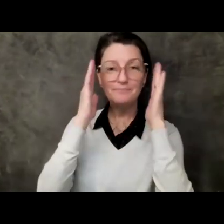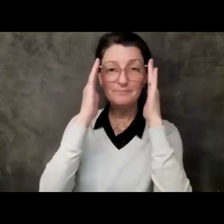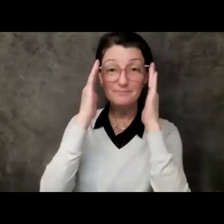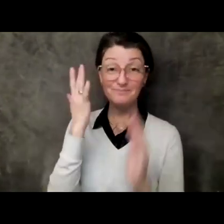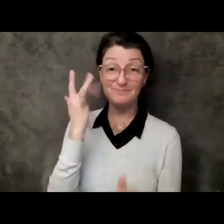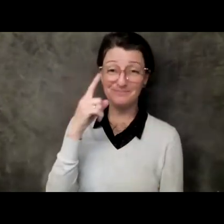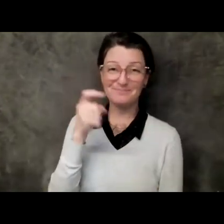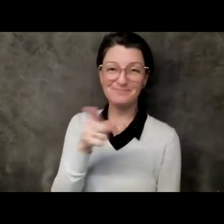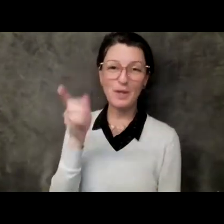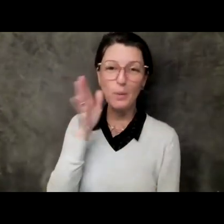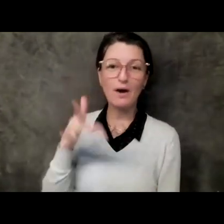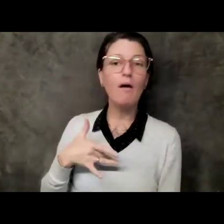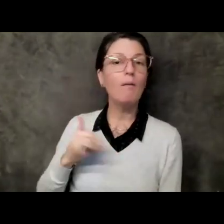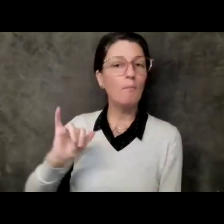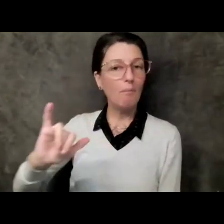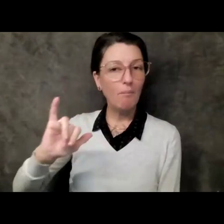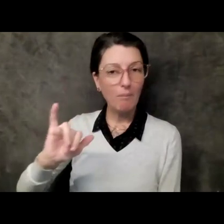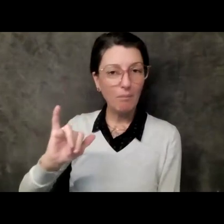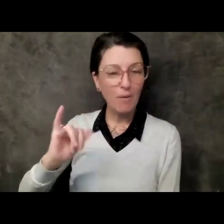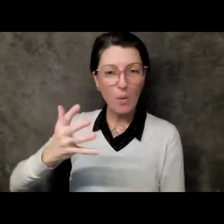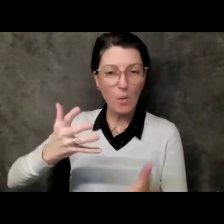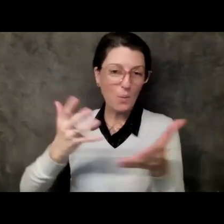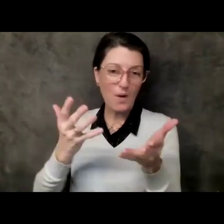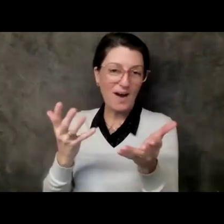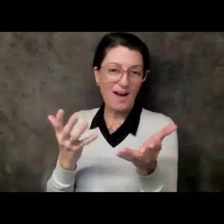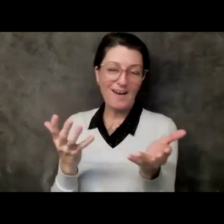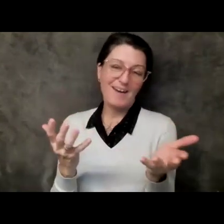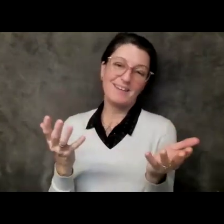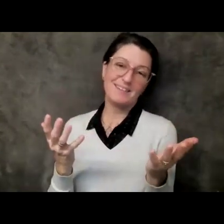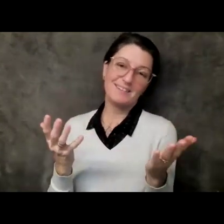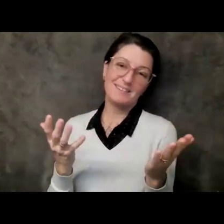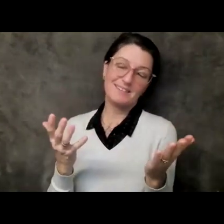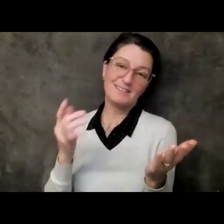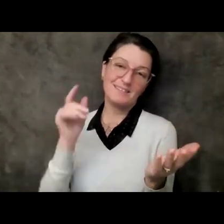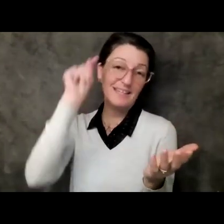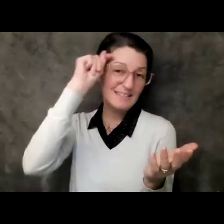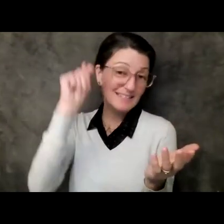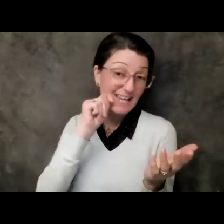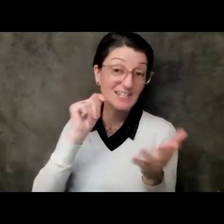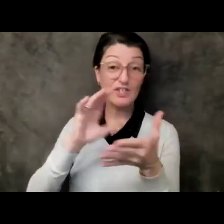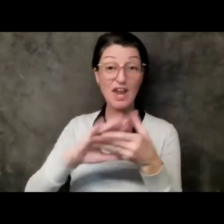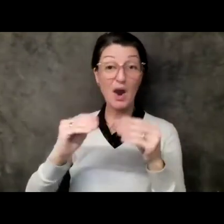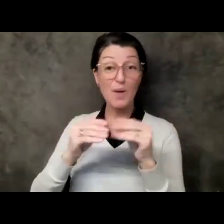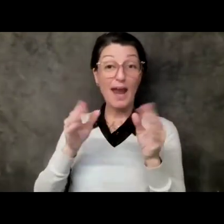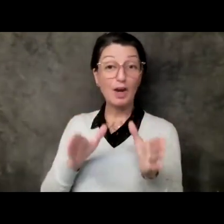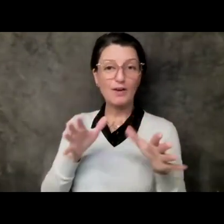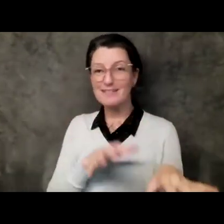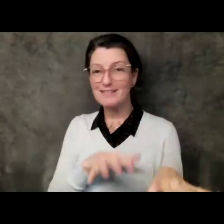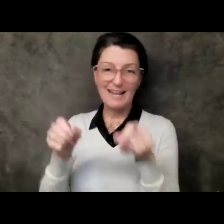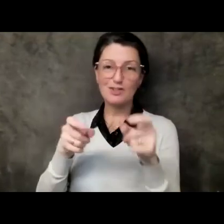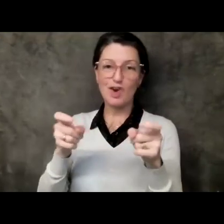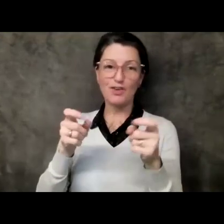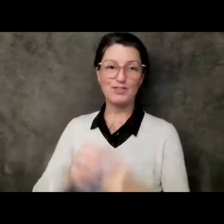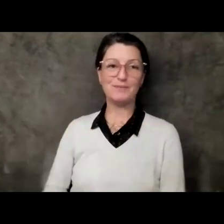Because you'll get a sense of what it is when the teenage narrator takes charge.